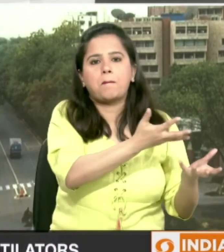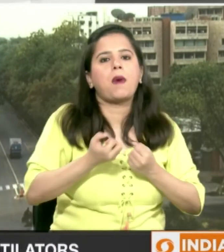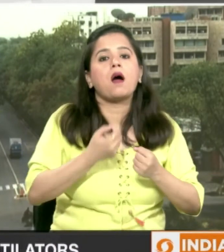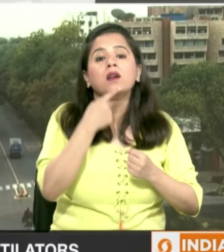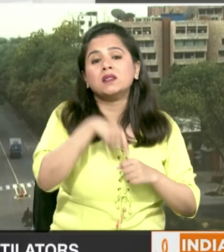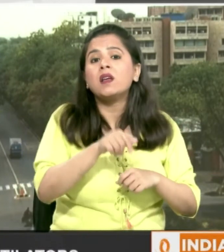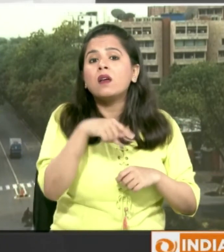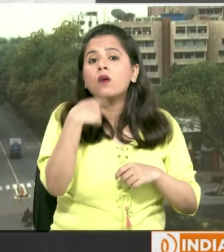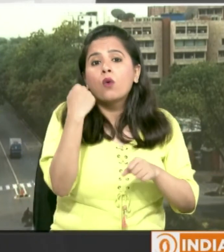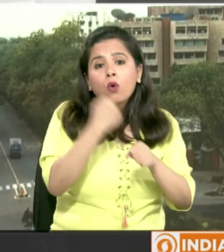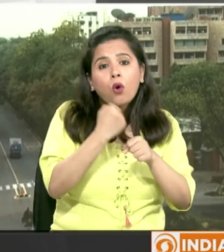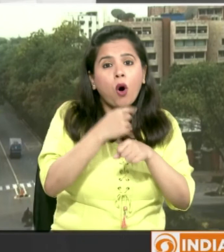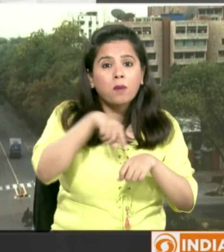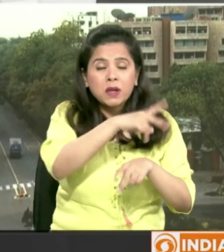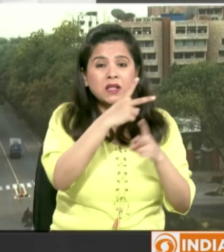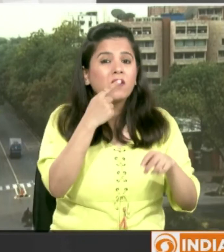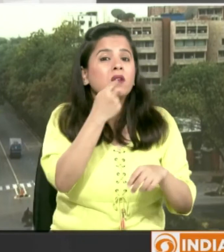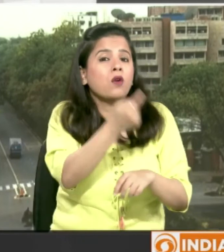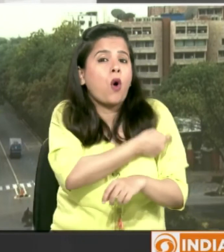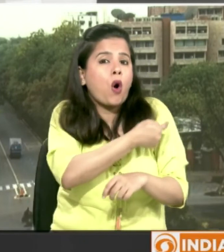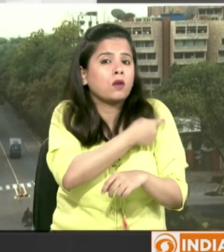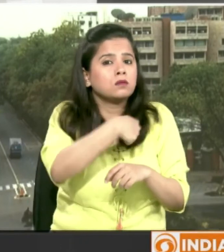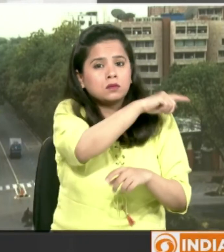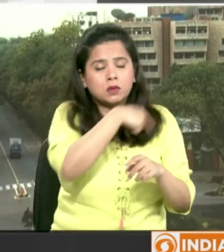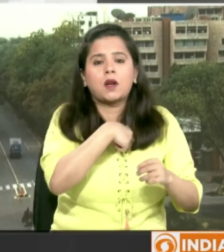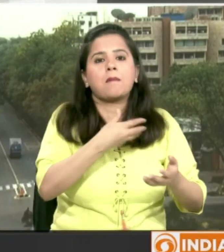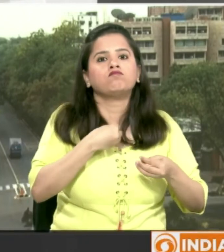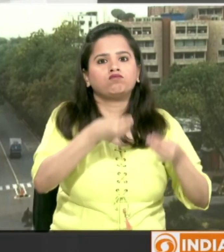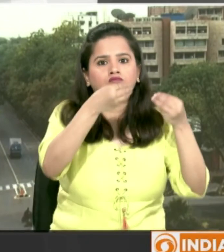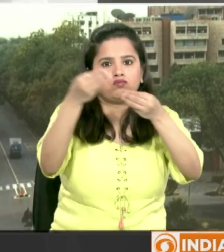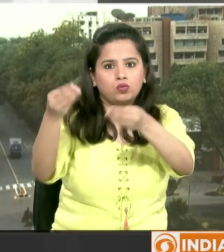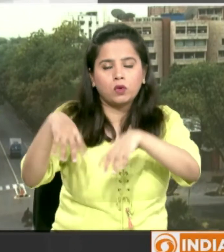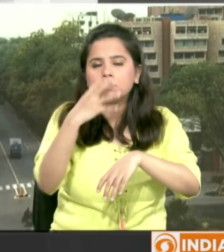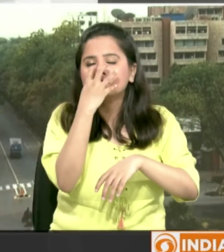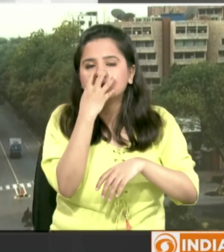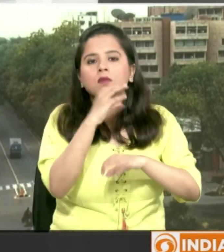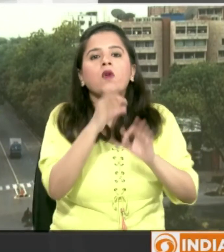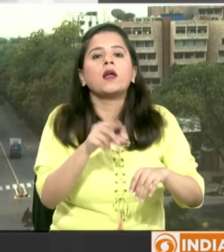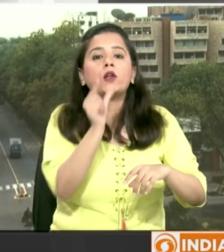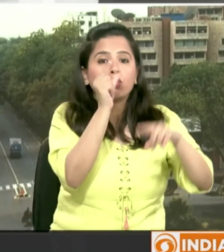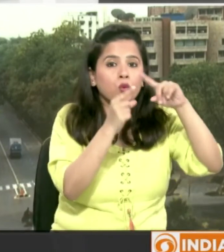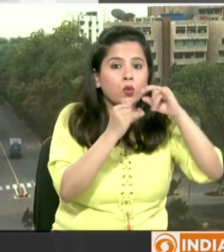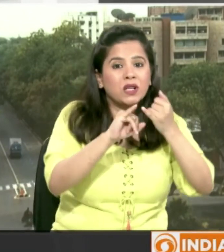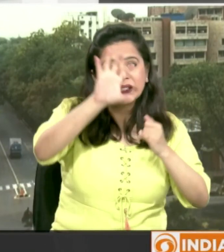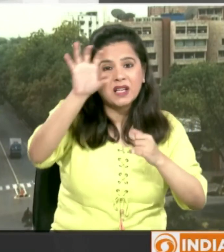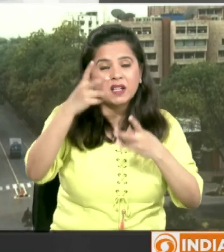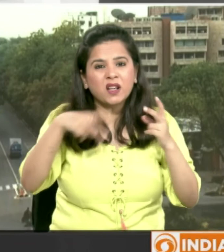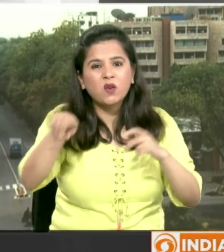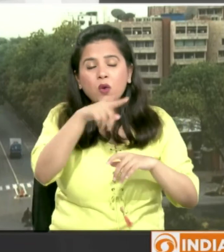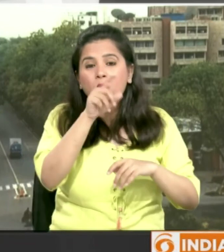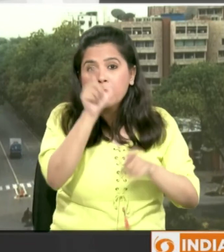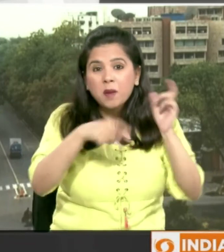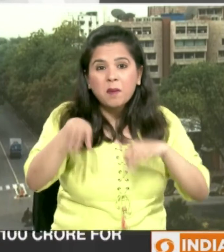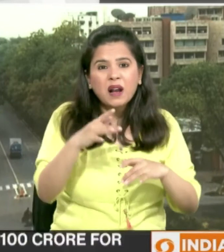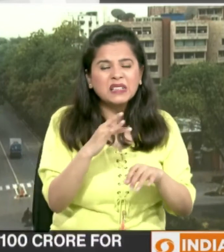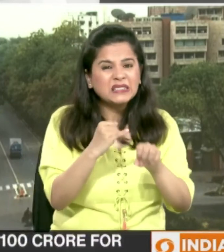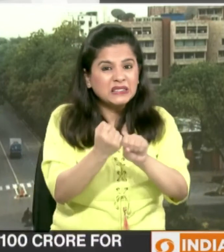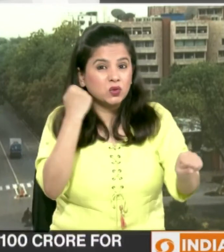the government-run COVID hospitals in all the states and the union territories for better treatment of the critical